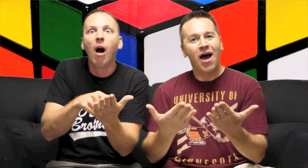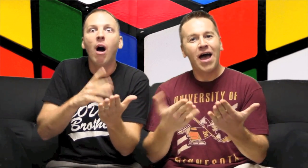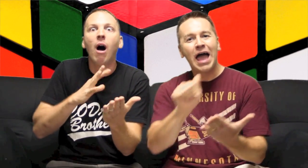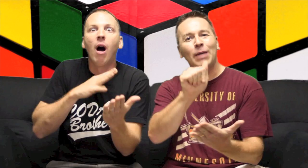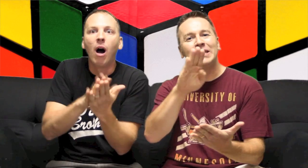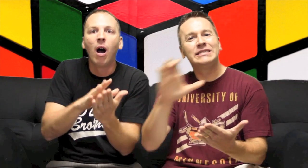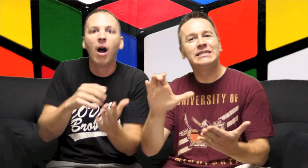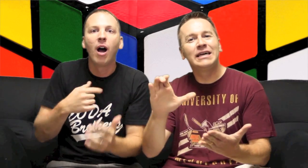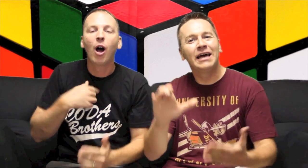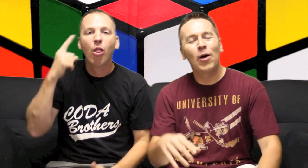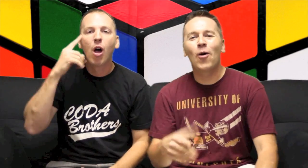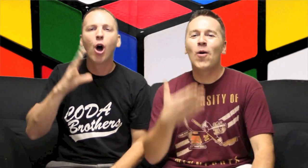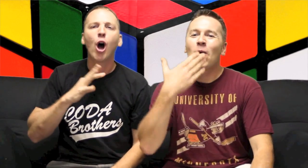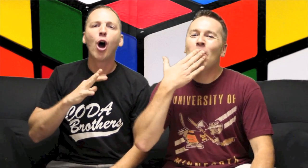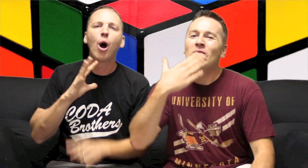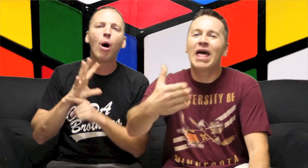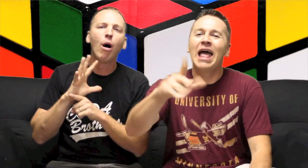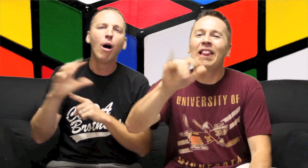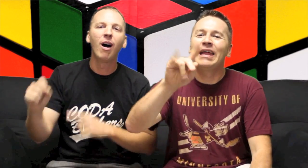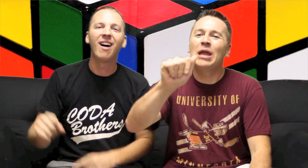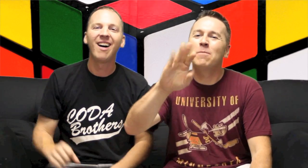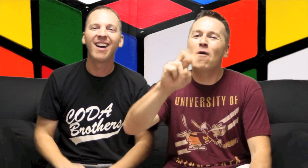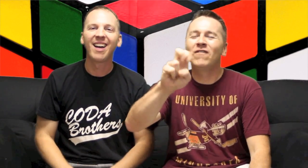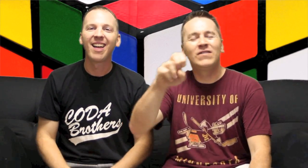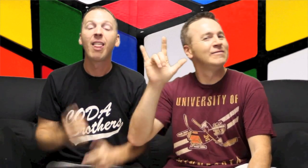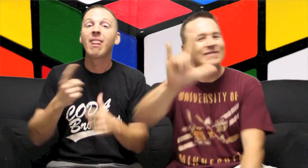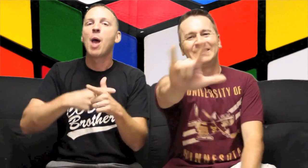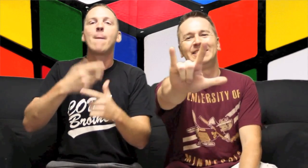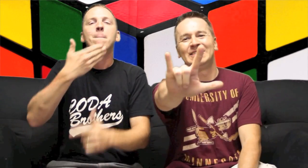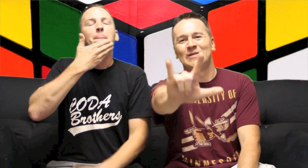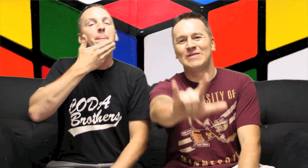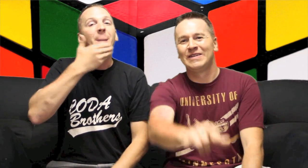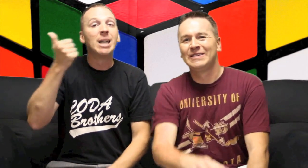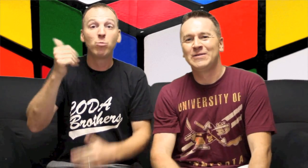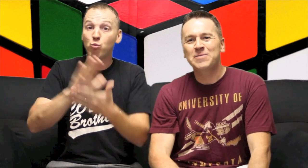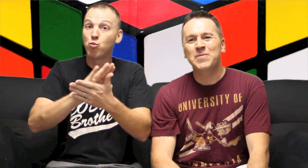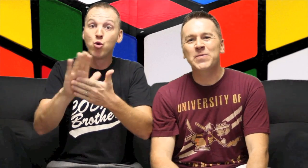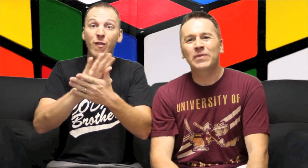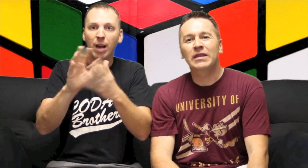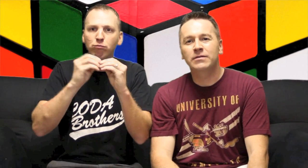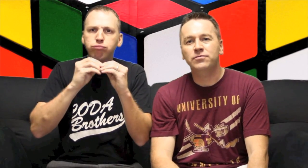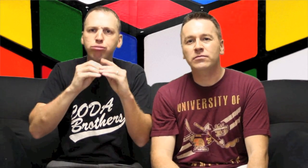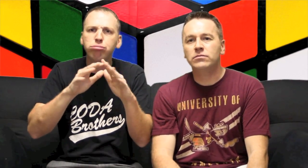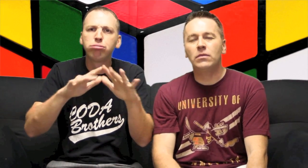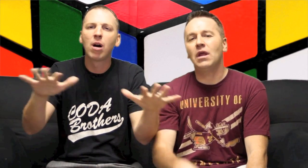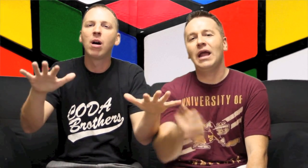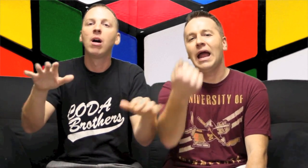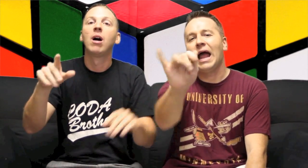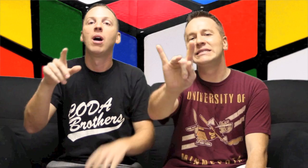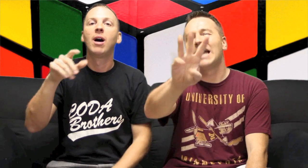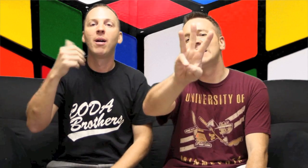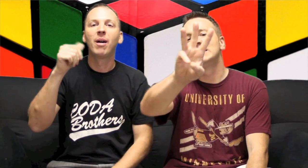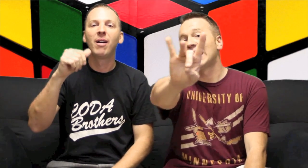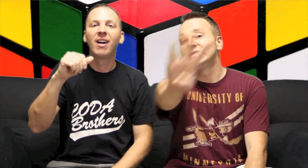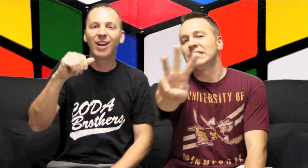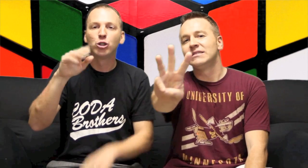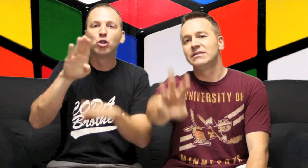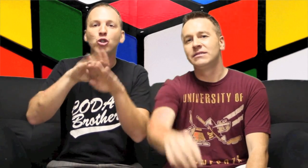book, too. Oh, the Sesame ABC Street book. Yeah, it was That awesome. the Thanks, coolest. Linda Bove. I love you. Yes. But the best movie that came out, won awards.